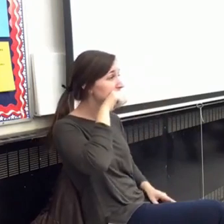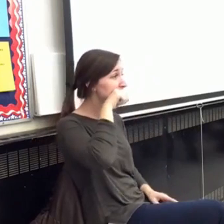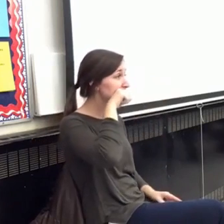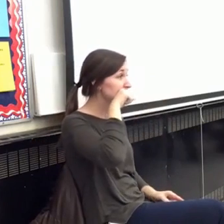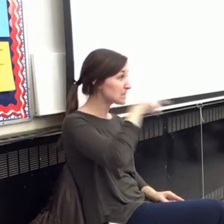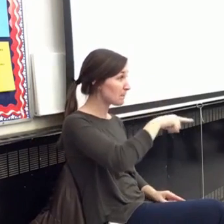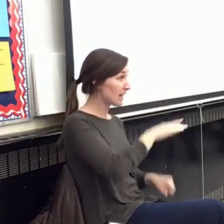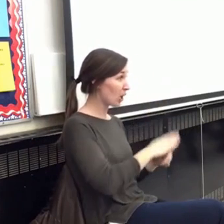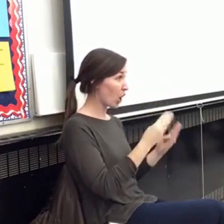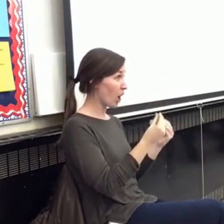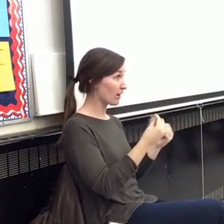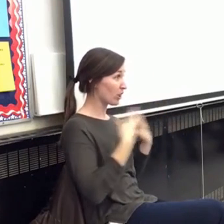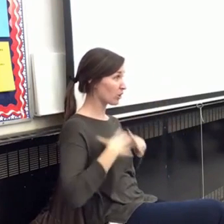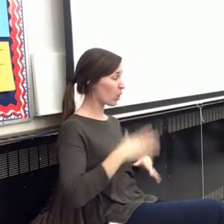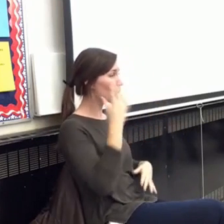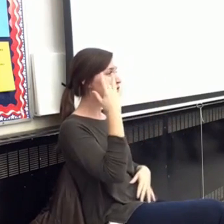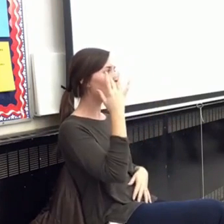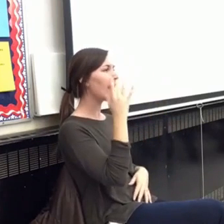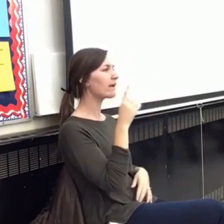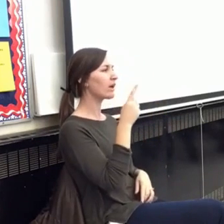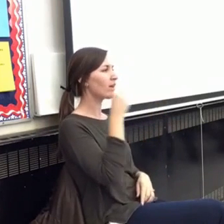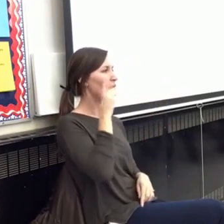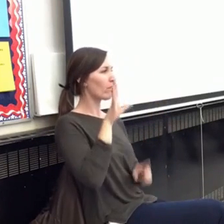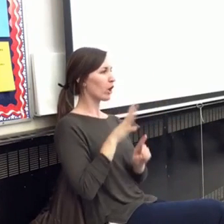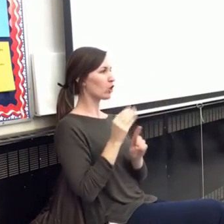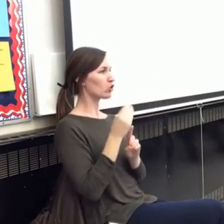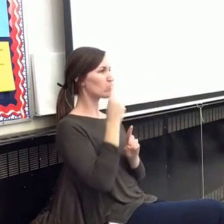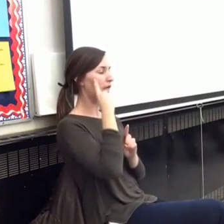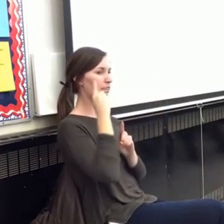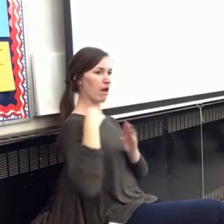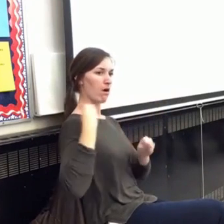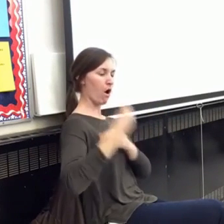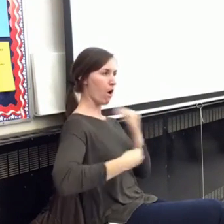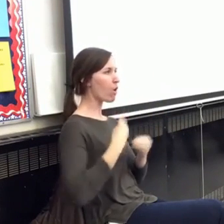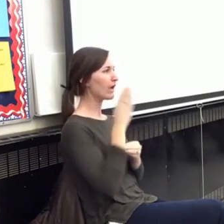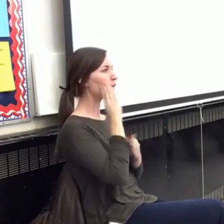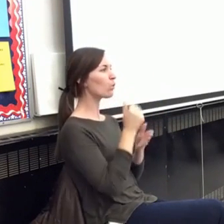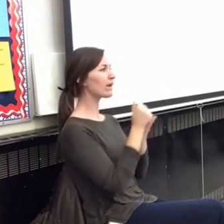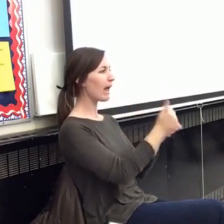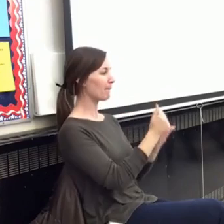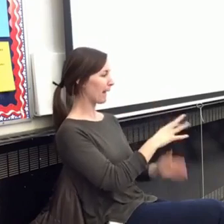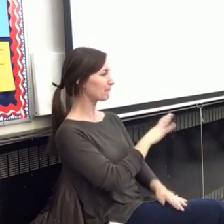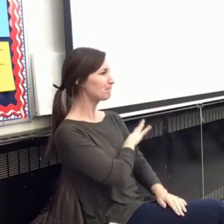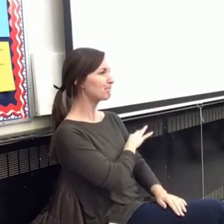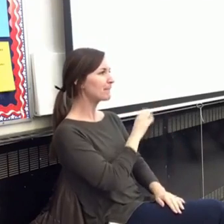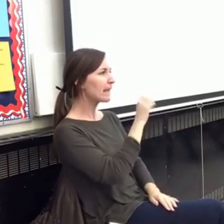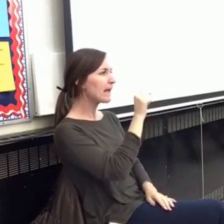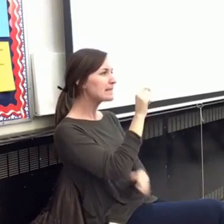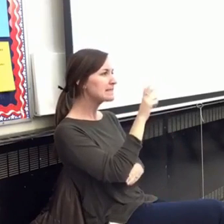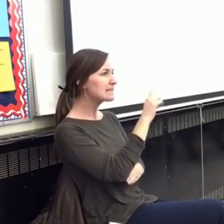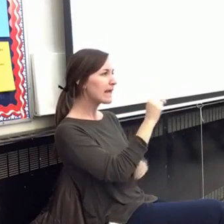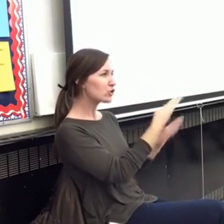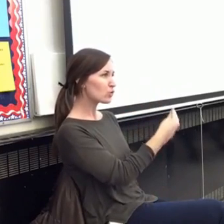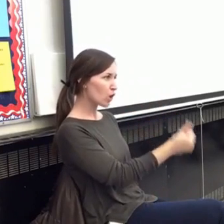get the stains out. That's like an old wives' tale. And so what would happen is as these Chinese laundries begin to increase, they become a staple in